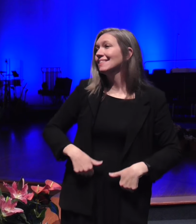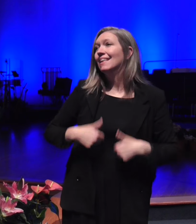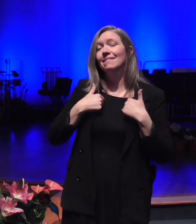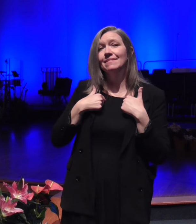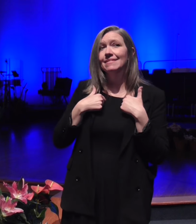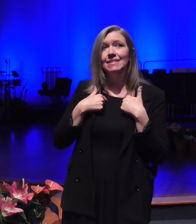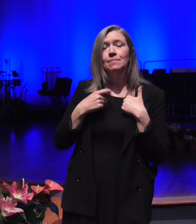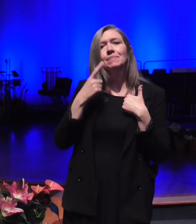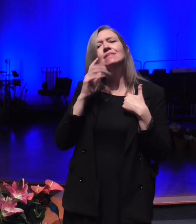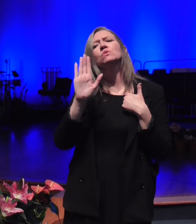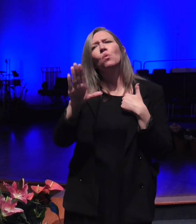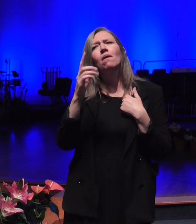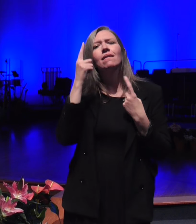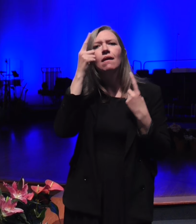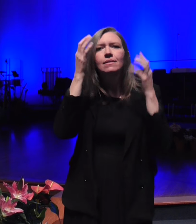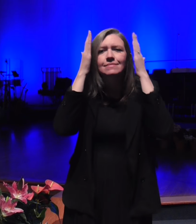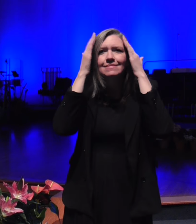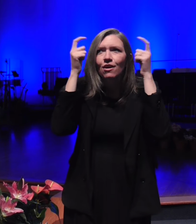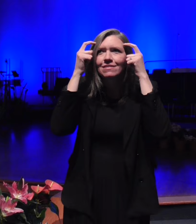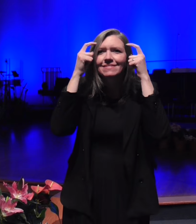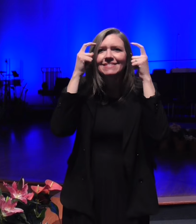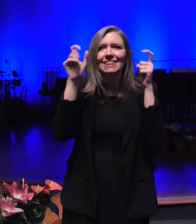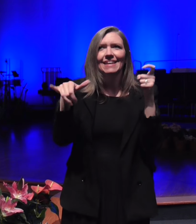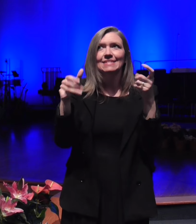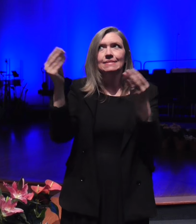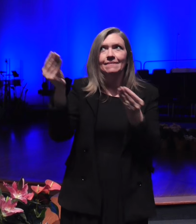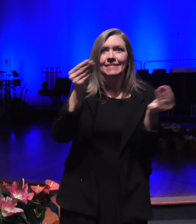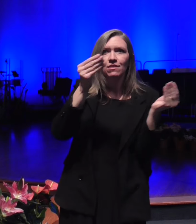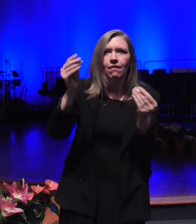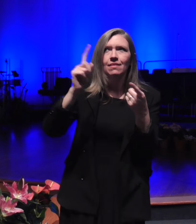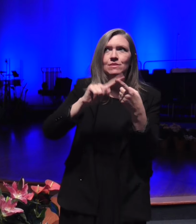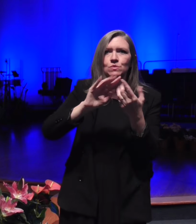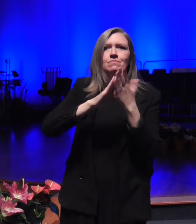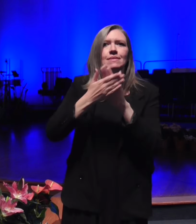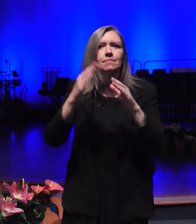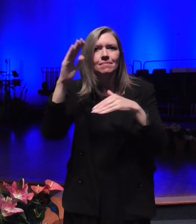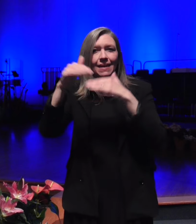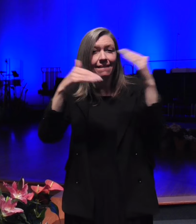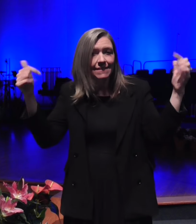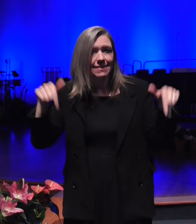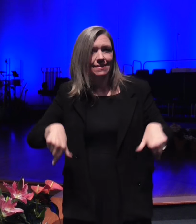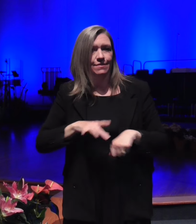very consciousness is the vehicle in which heaven becomes on this earth.